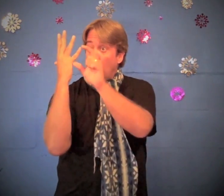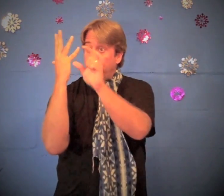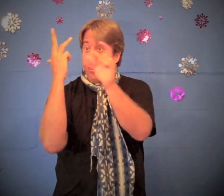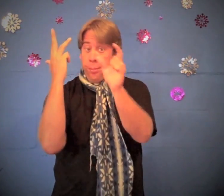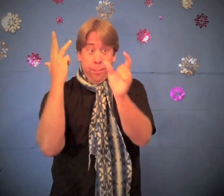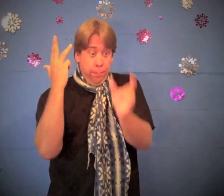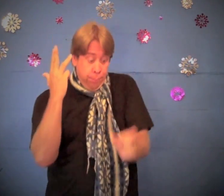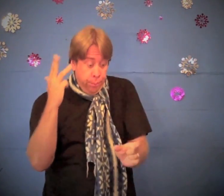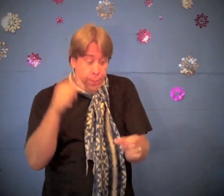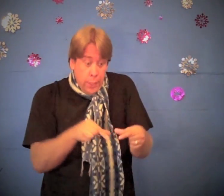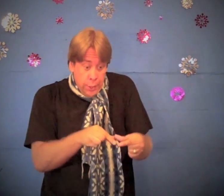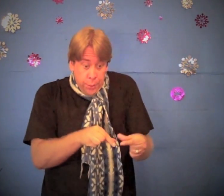It was a stick.